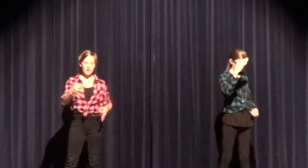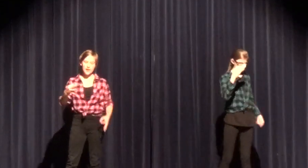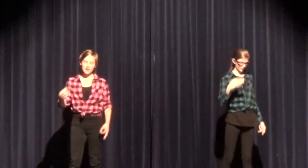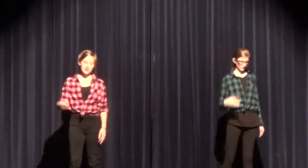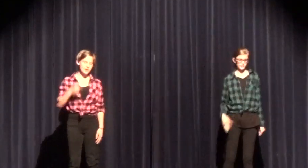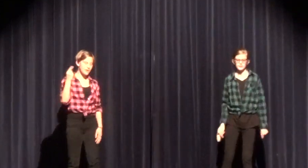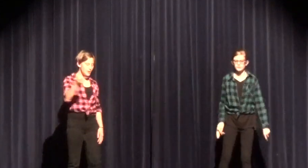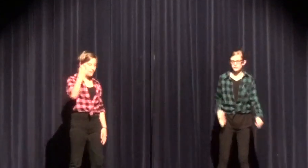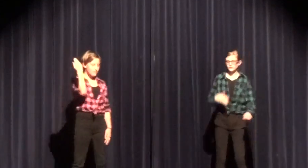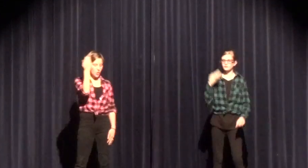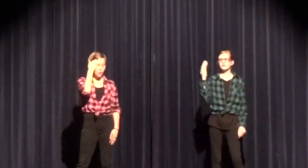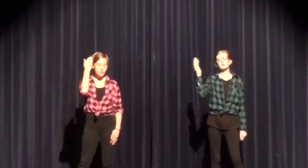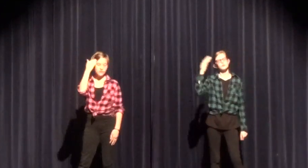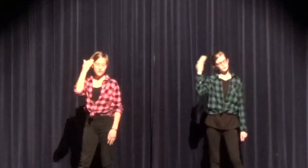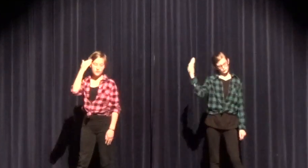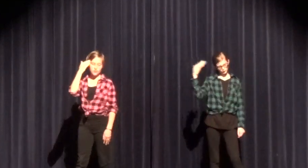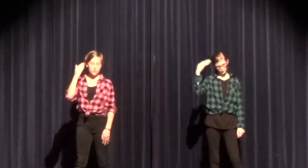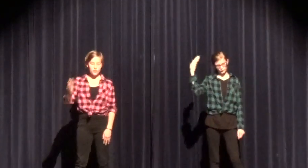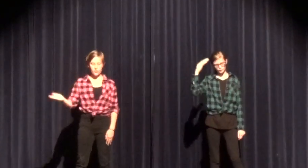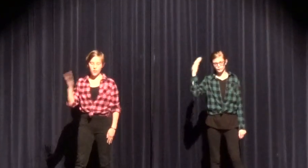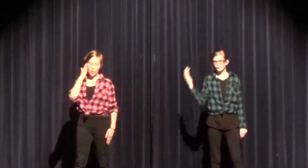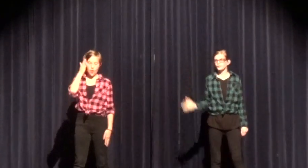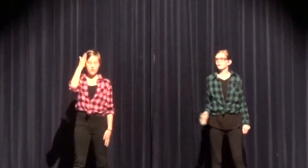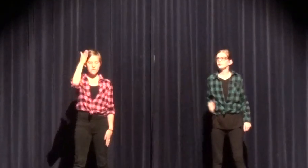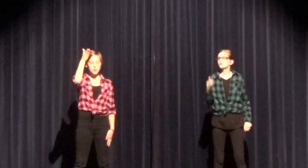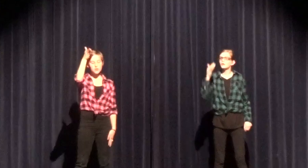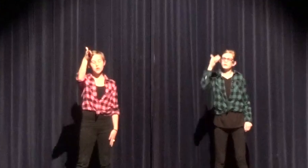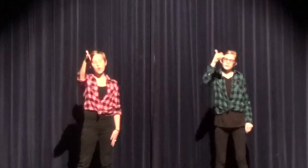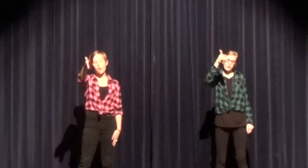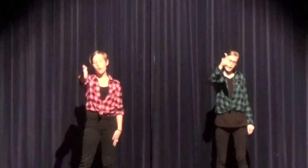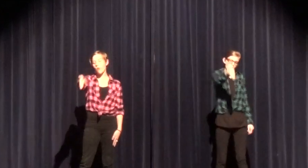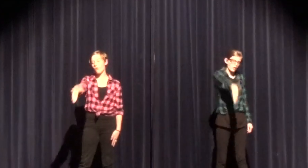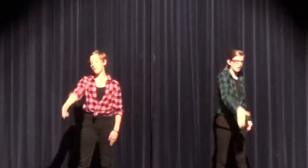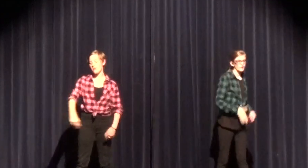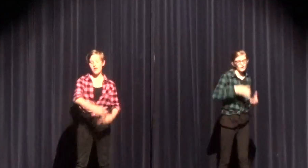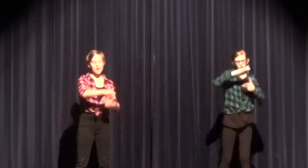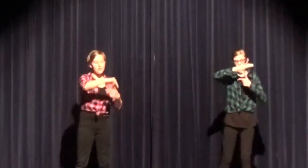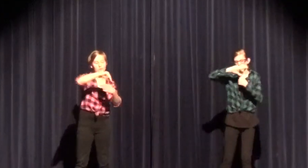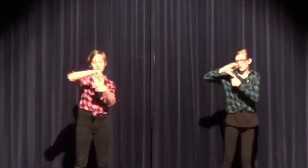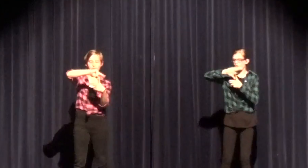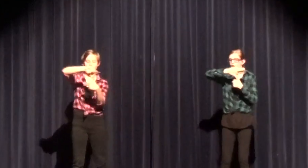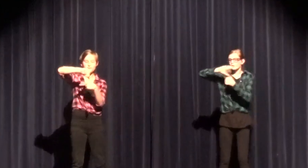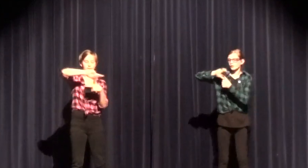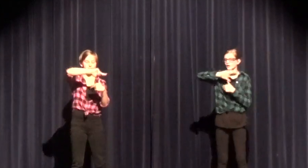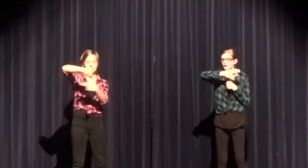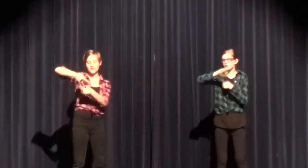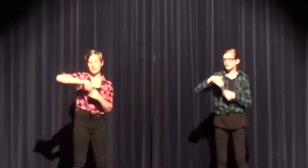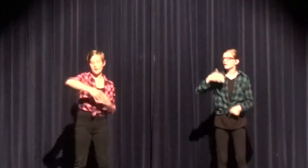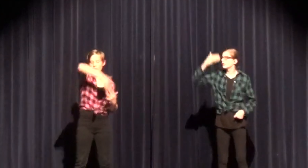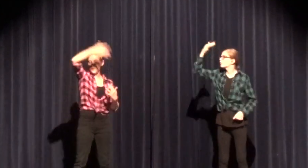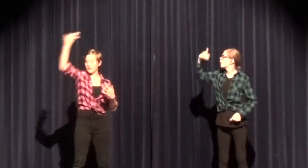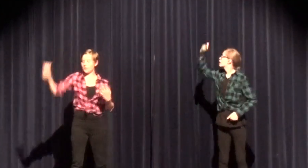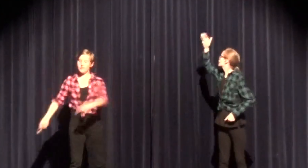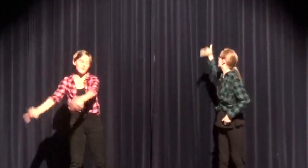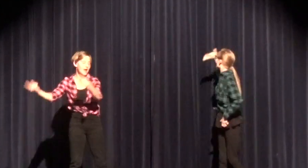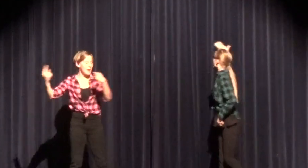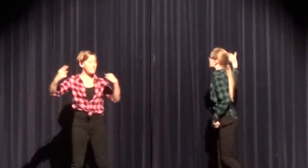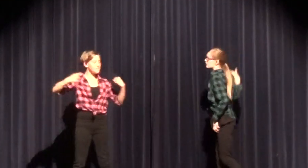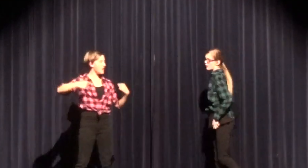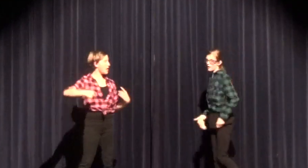If you want to do, what the future holds, after a hurricane, come through a rainbow